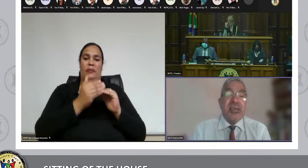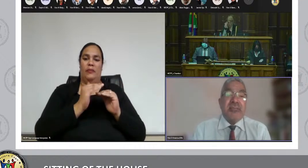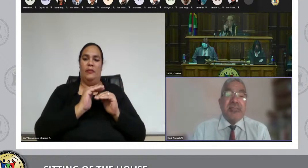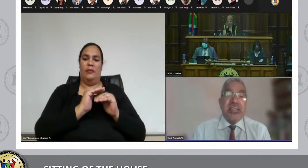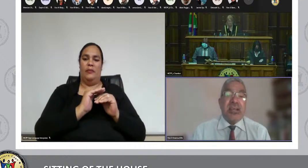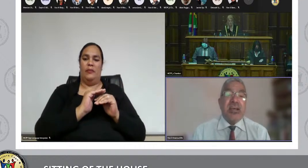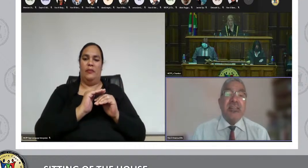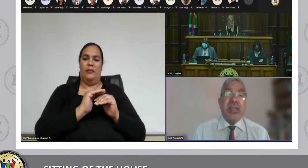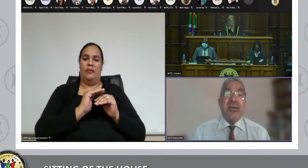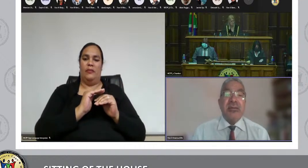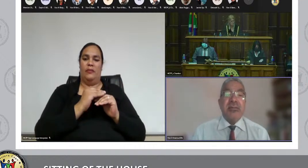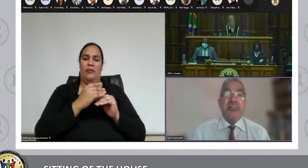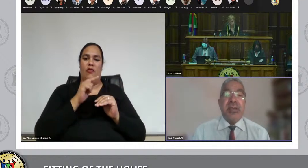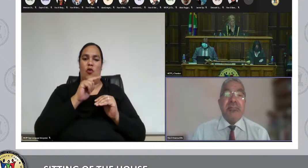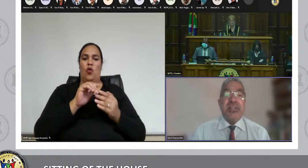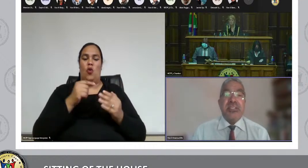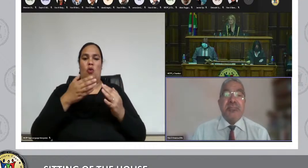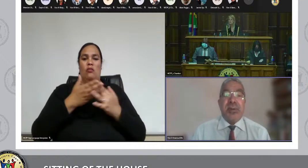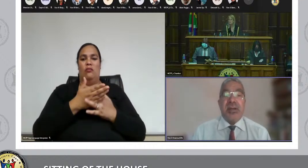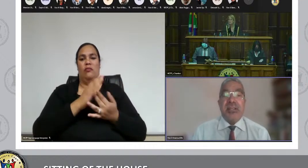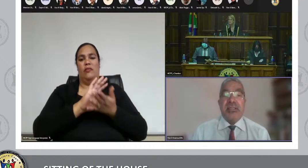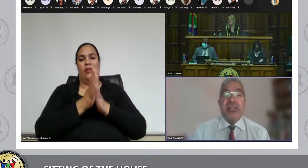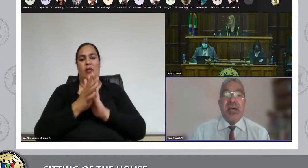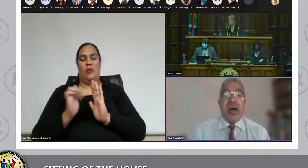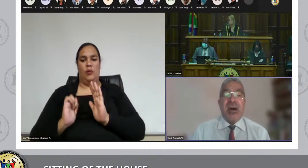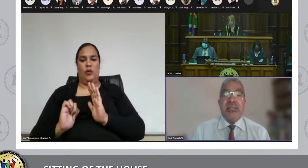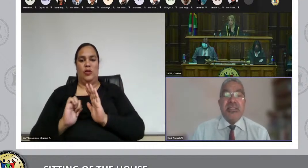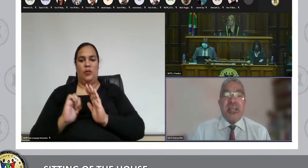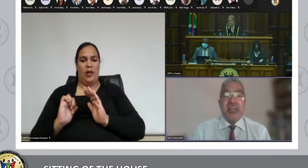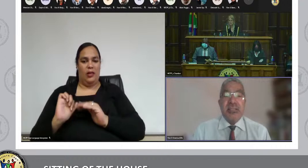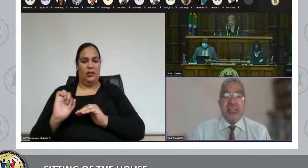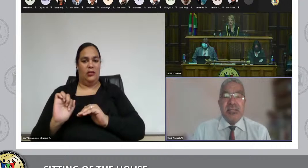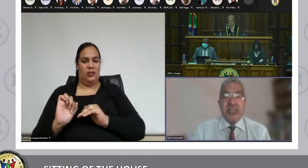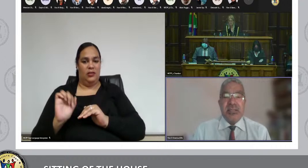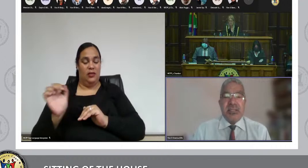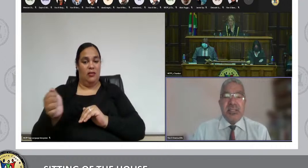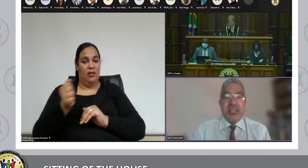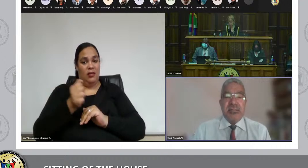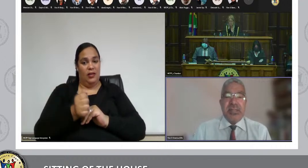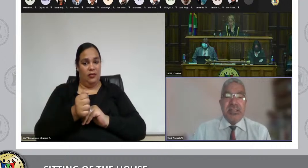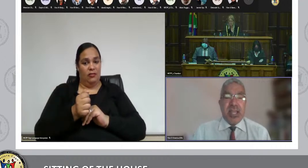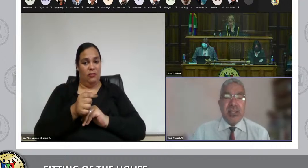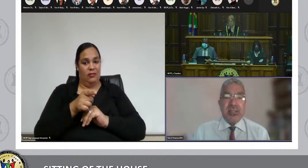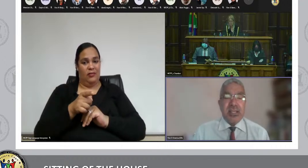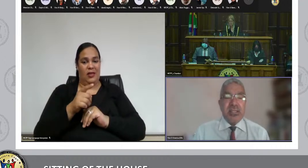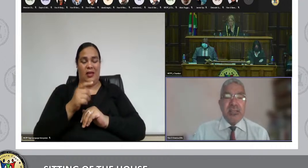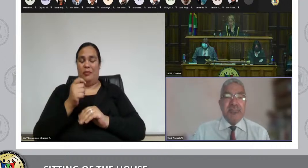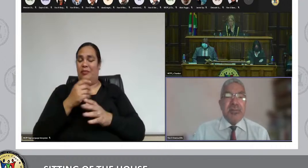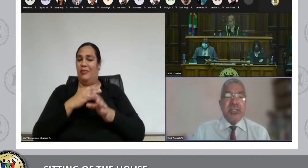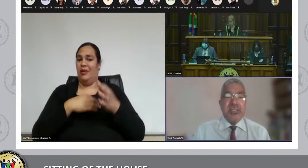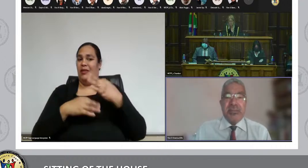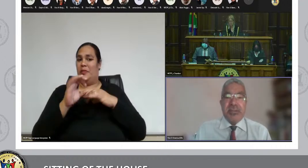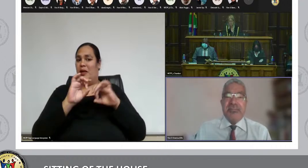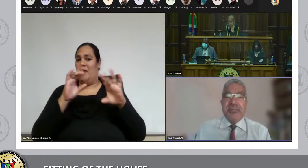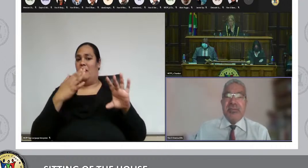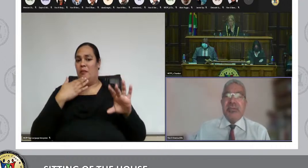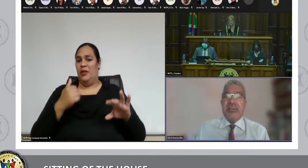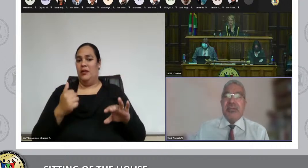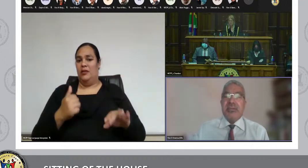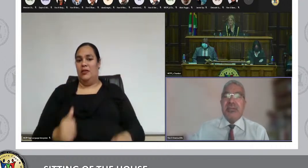beskermer vir die inmenging by munisipale aanstellings? Kan u net 'n bietjie duidelikheid gee vir my